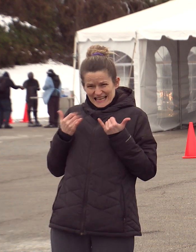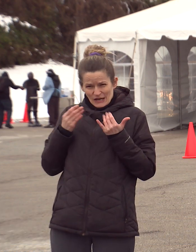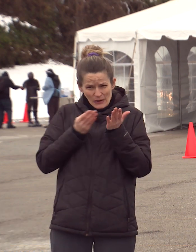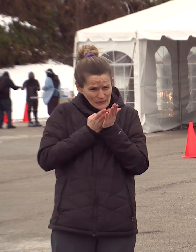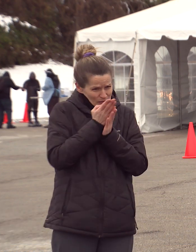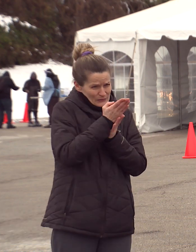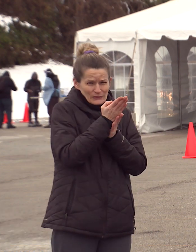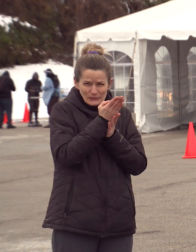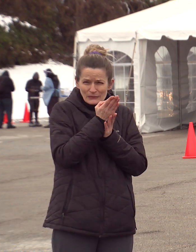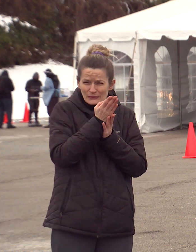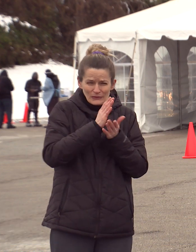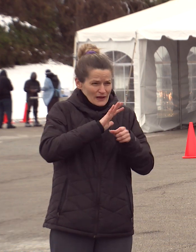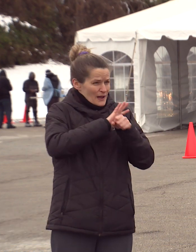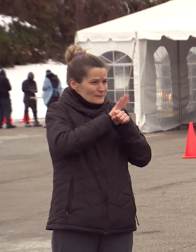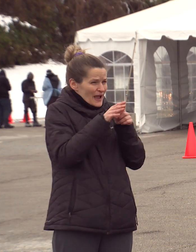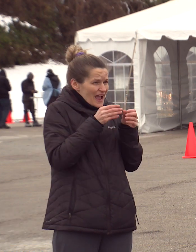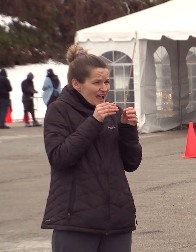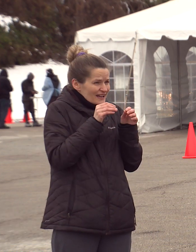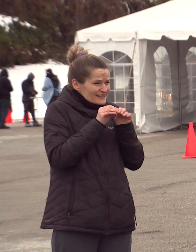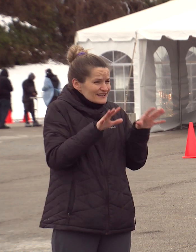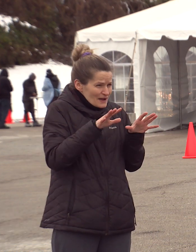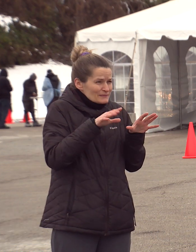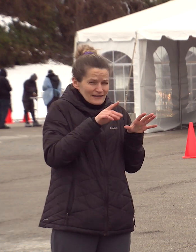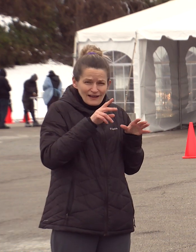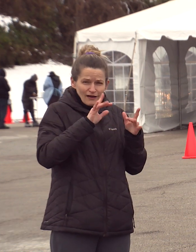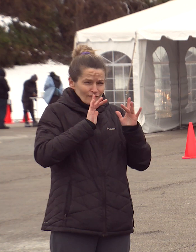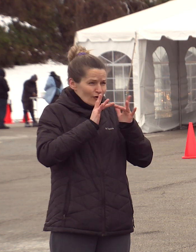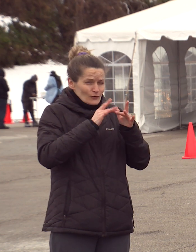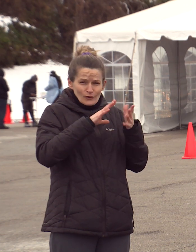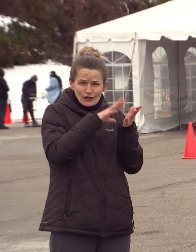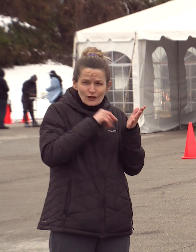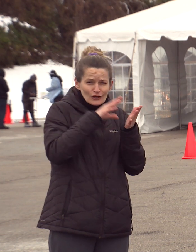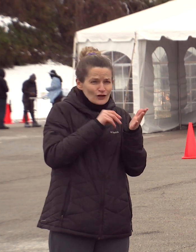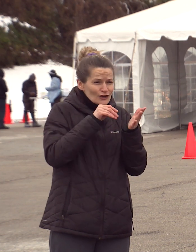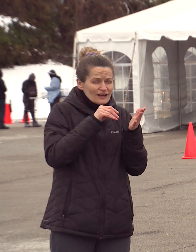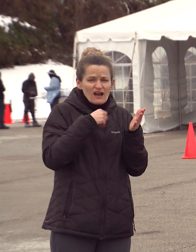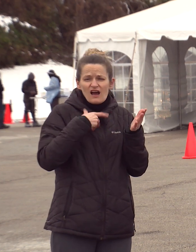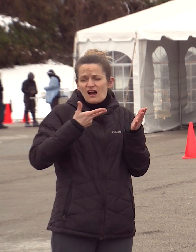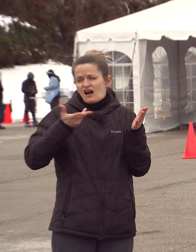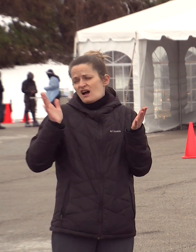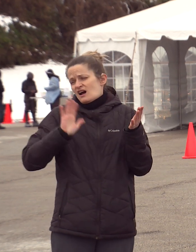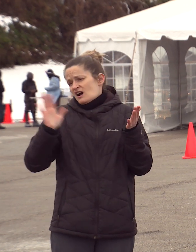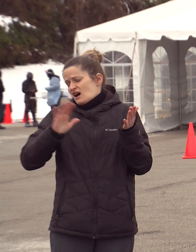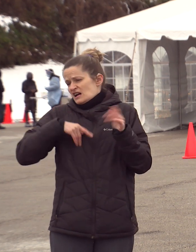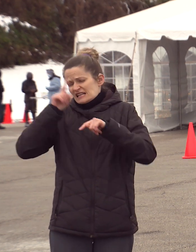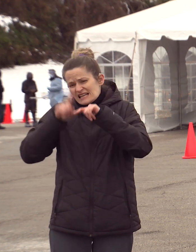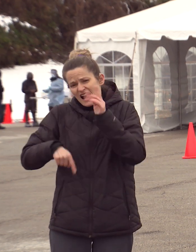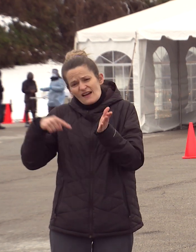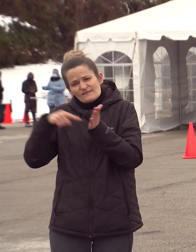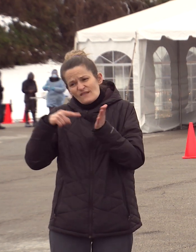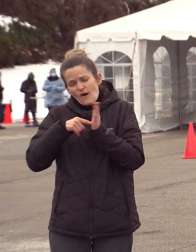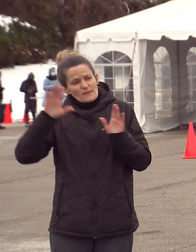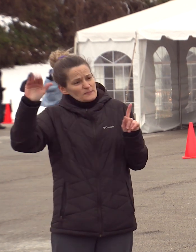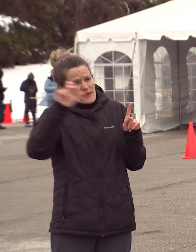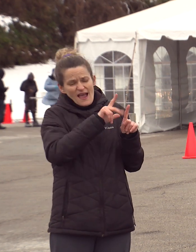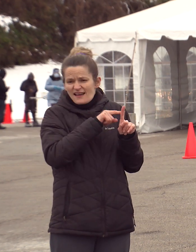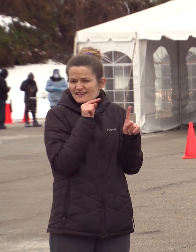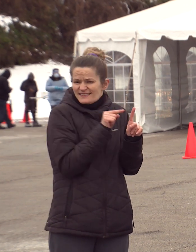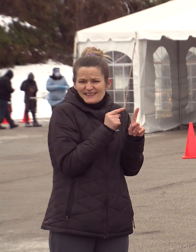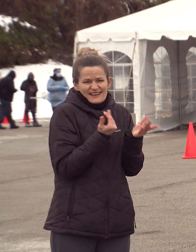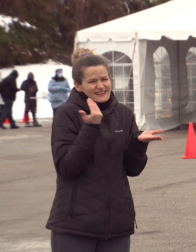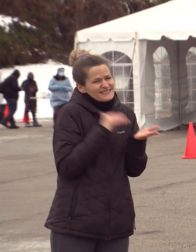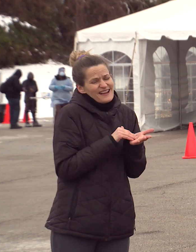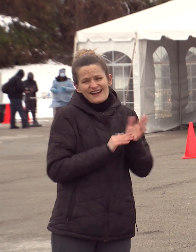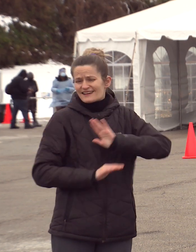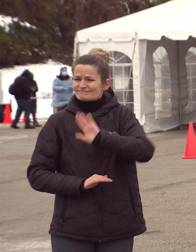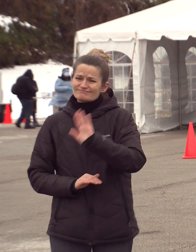afford any more learning loss from going back to virtual learning. Shifts to virtual learning have negatively